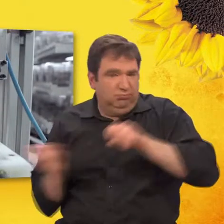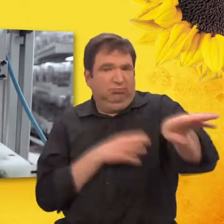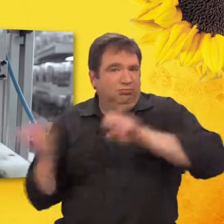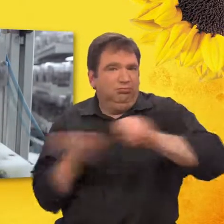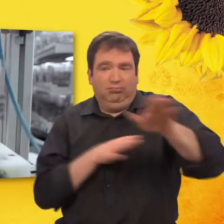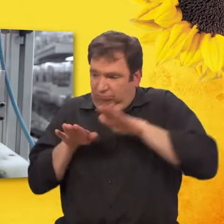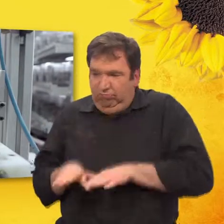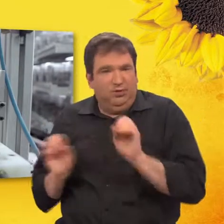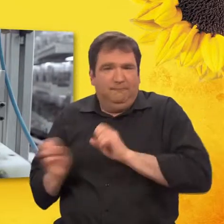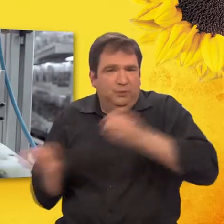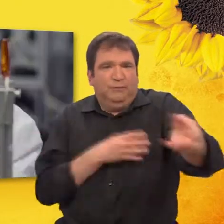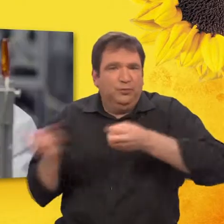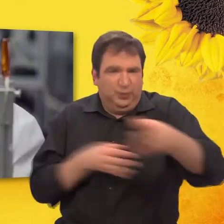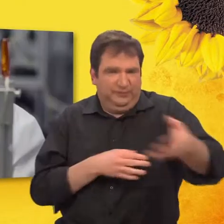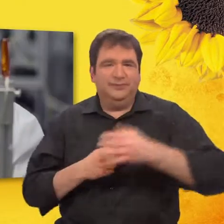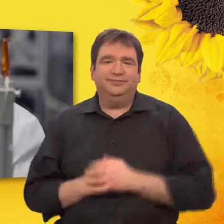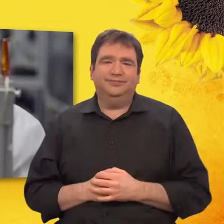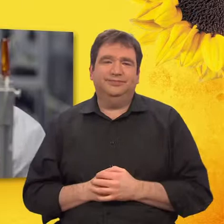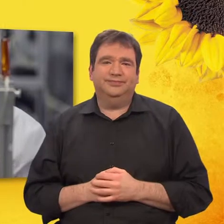countries, as well as brain drain.